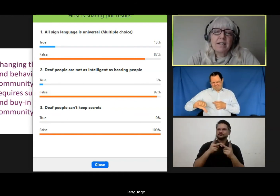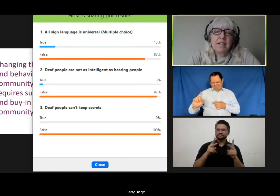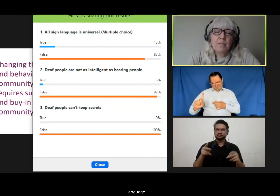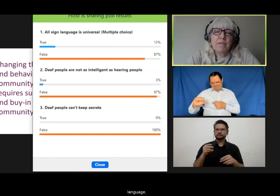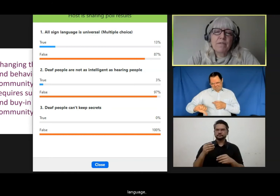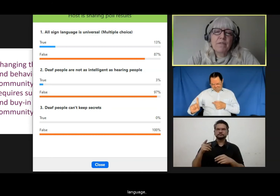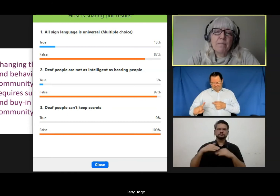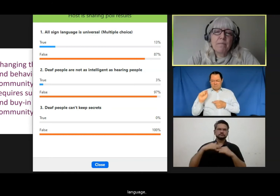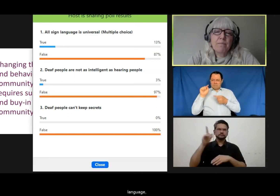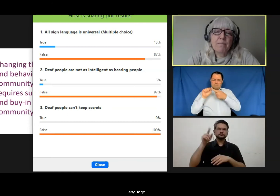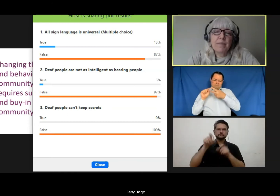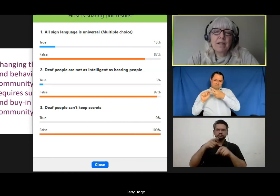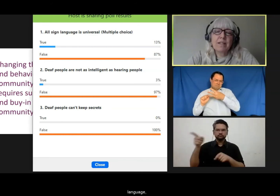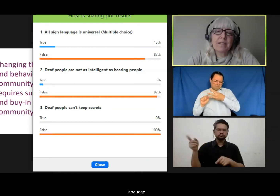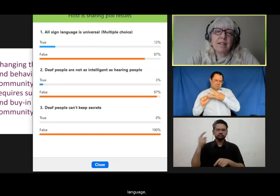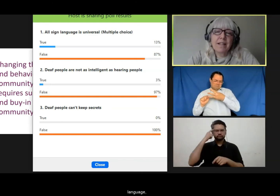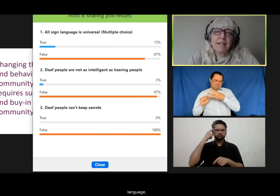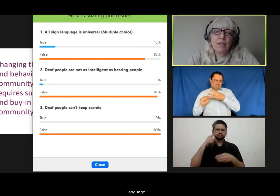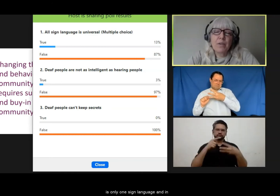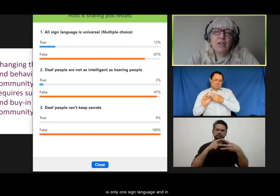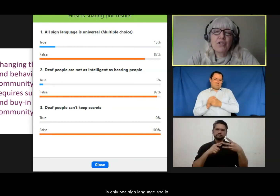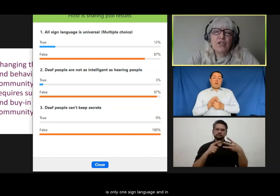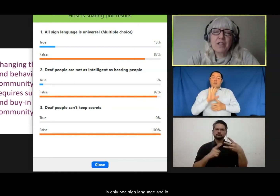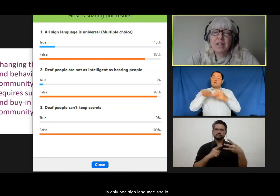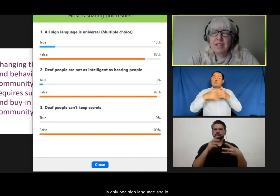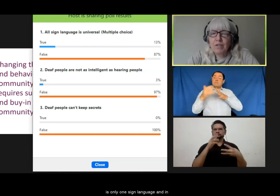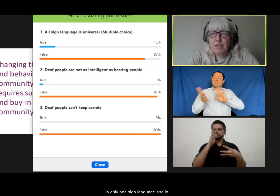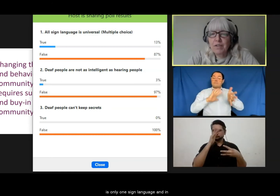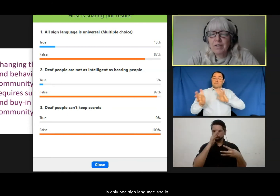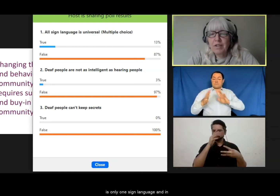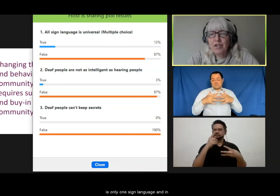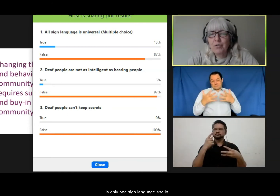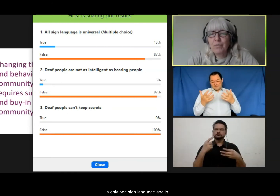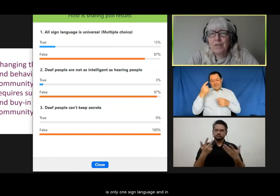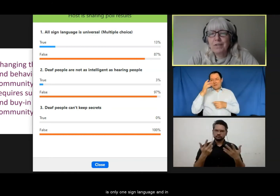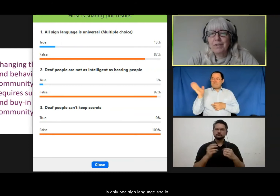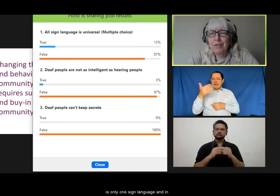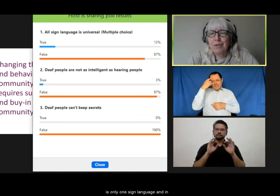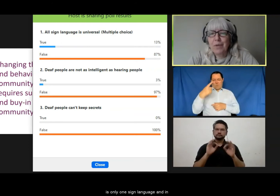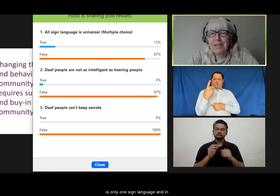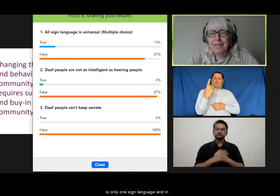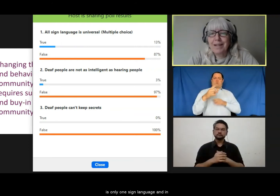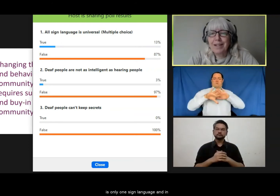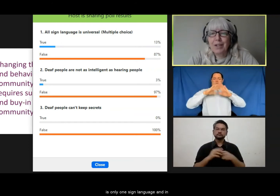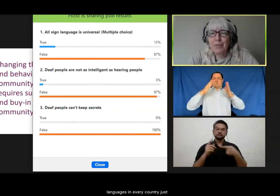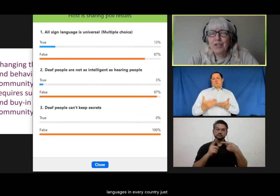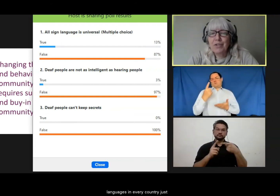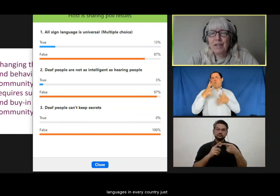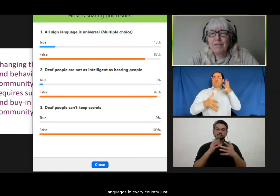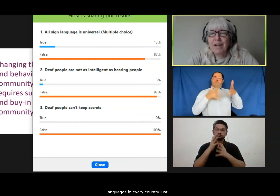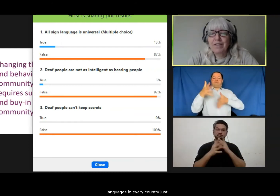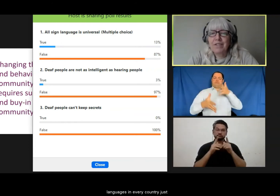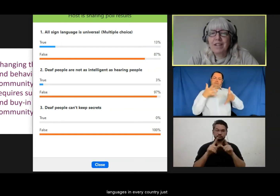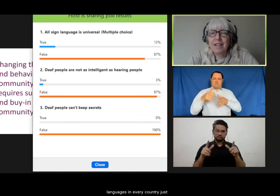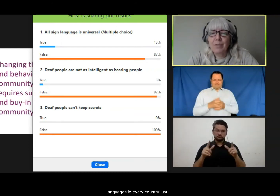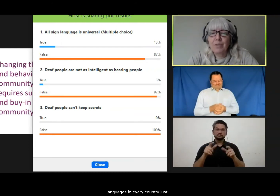Certainly in terms of sign language, it's often assumed that there is only one sign language. In